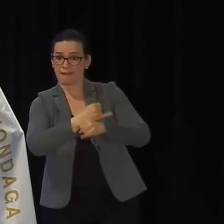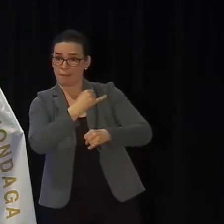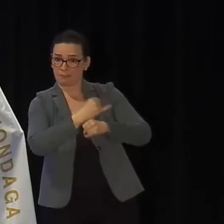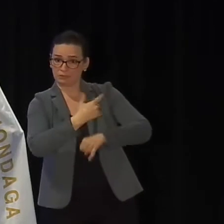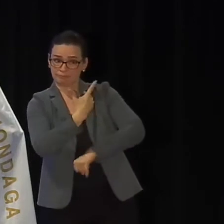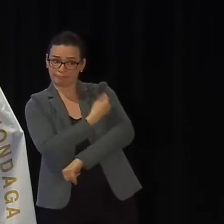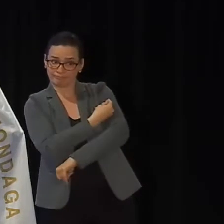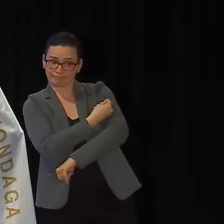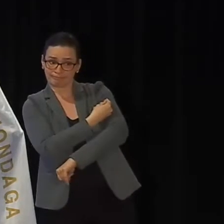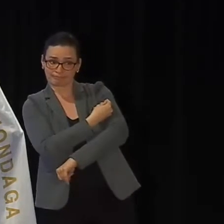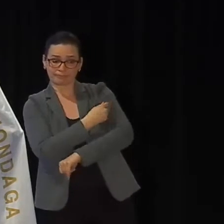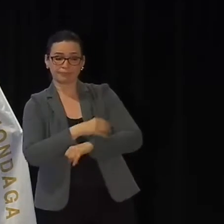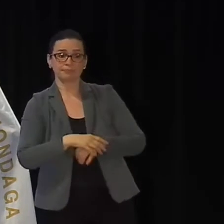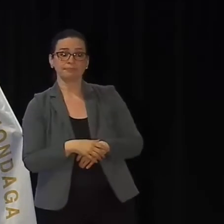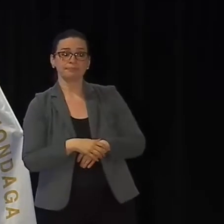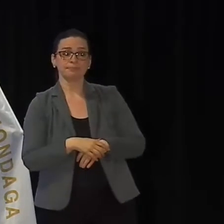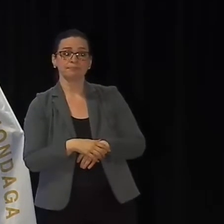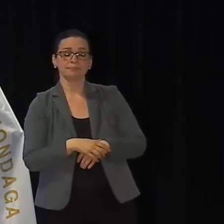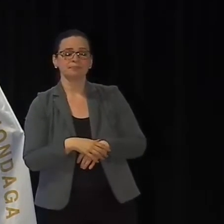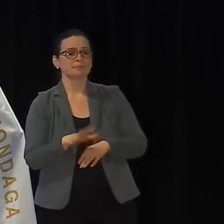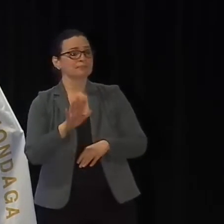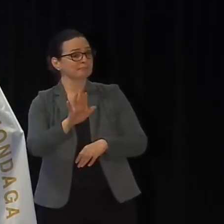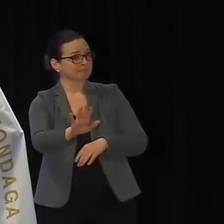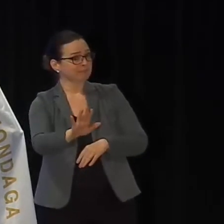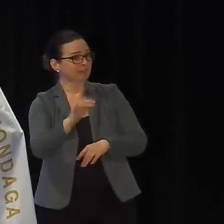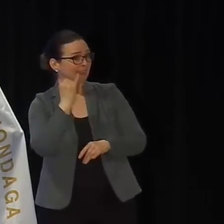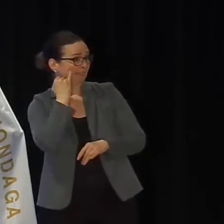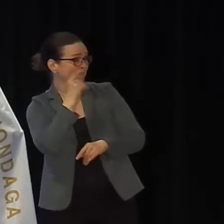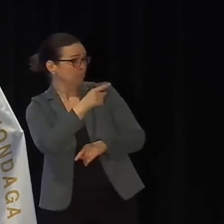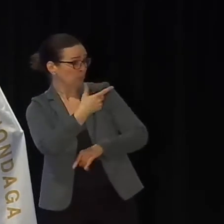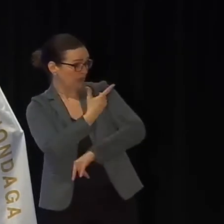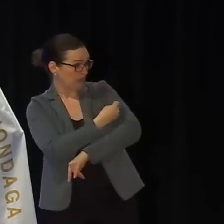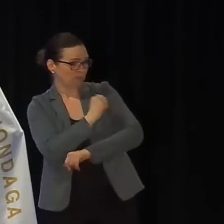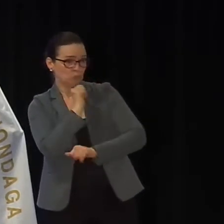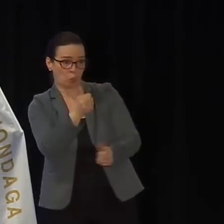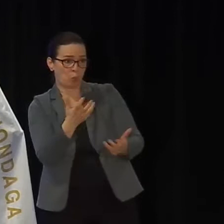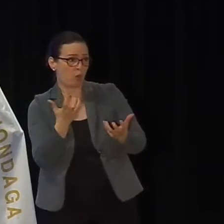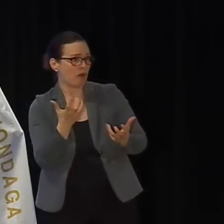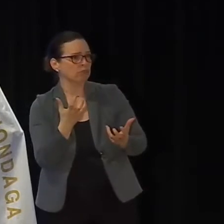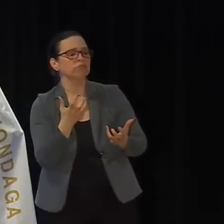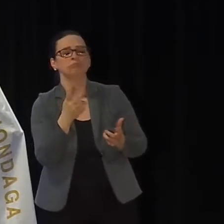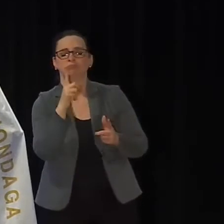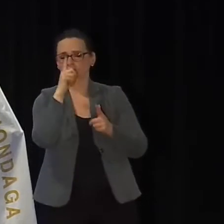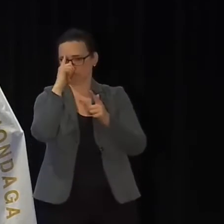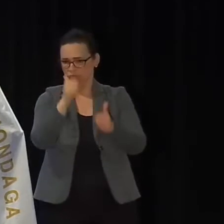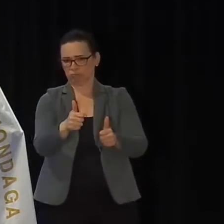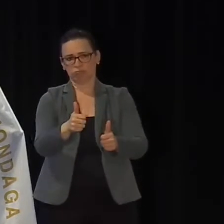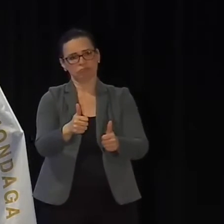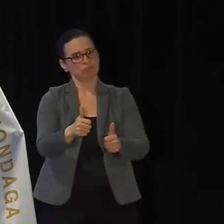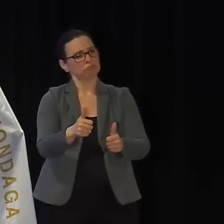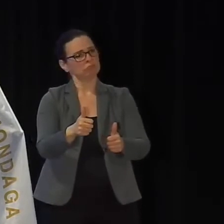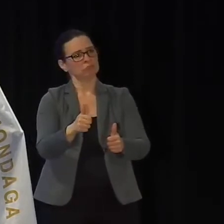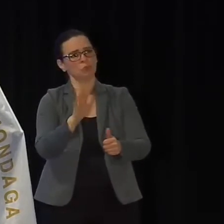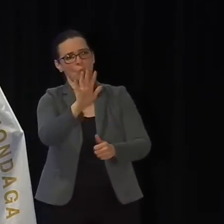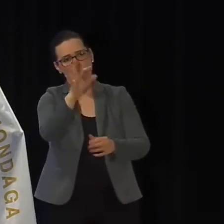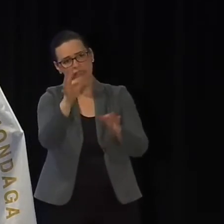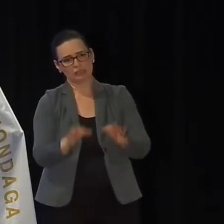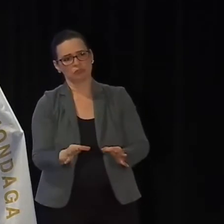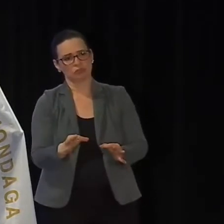it's probably not the right call, but forcing shots on somebody isn't something I'm comfortable with.